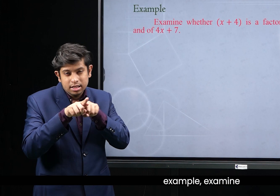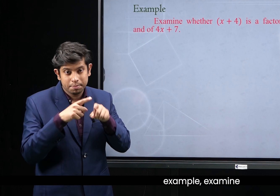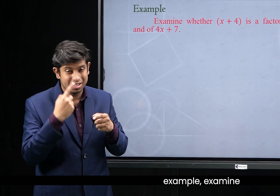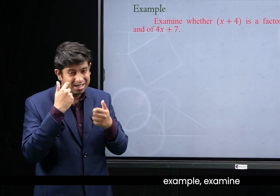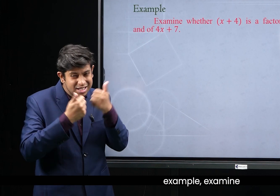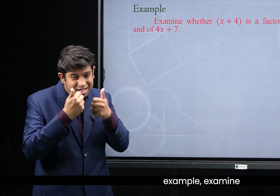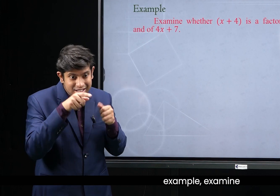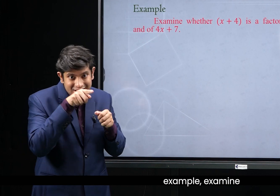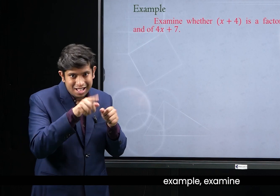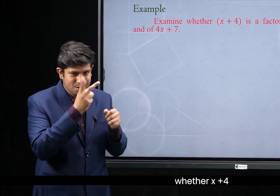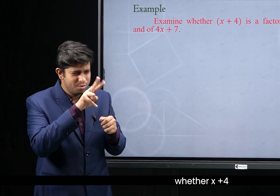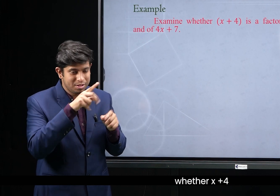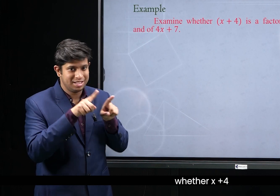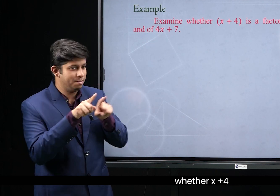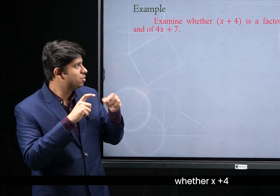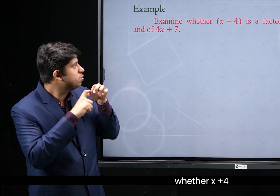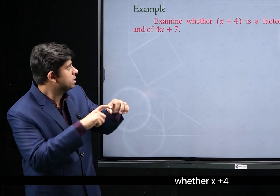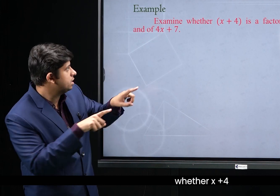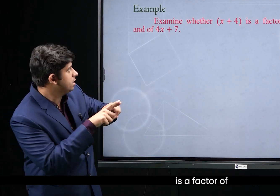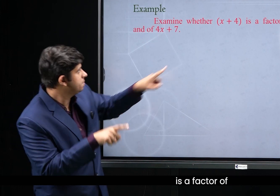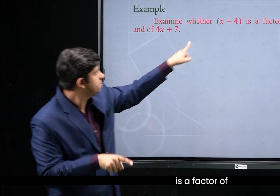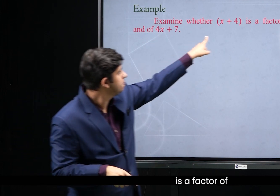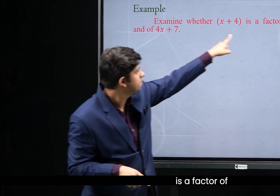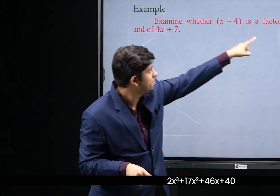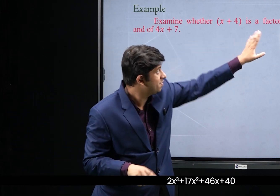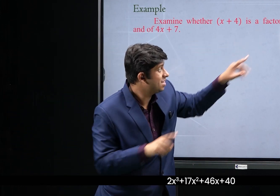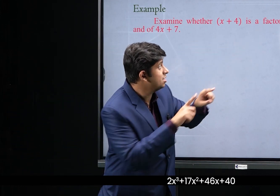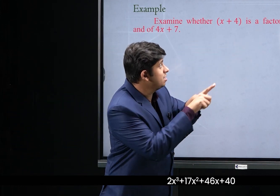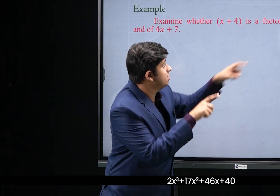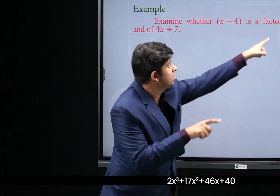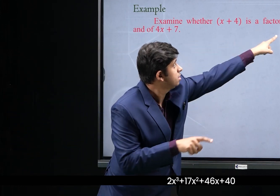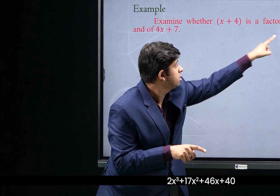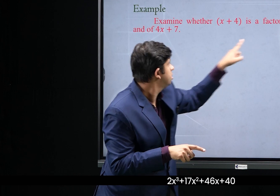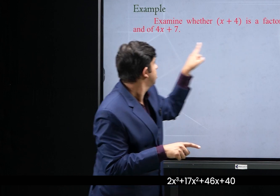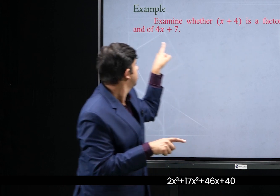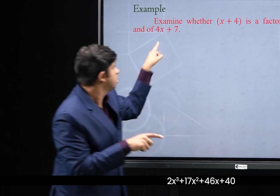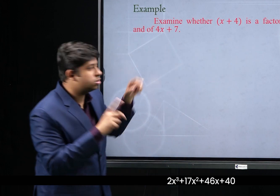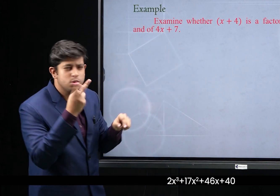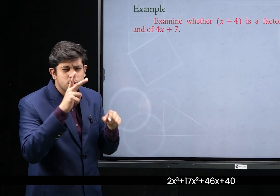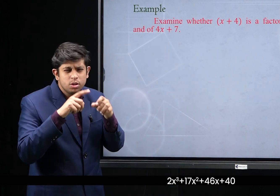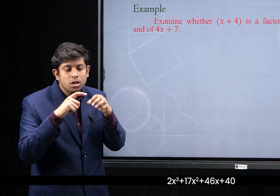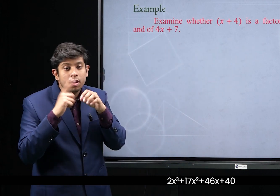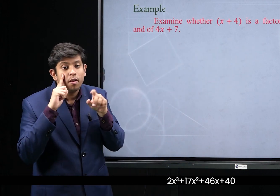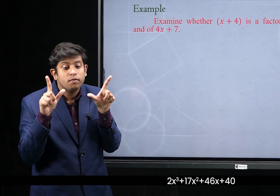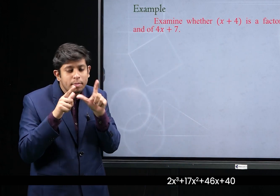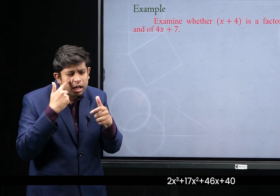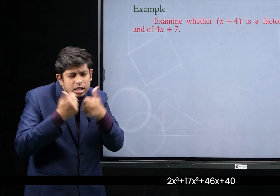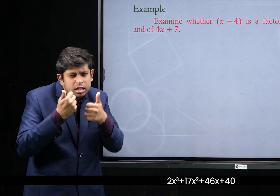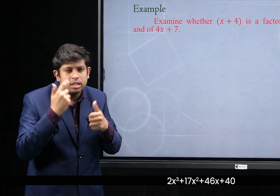Example. Examine whether x plus 4 is a factor of 2x cubed plus 17x square plus 46x plus 40